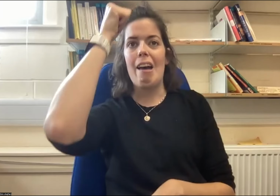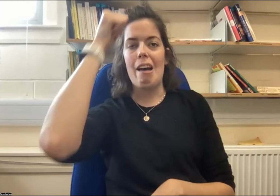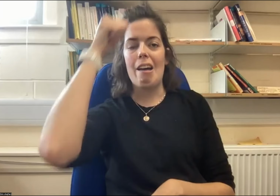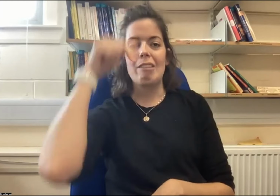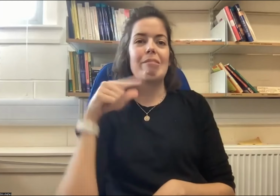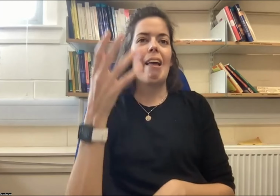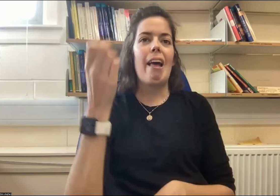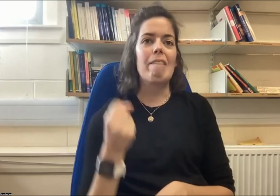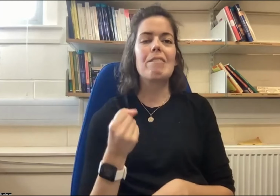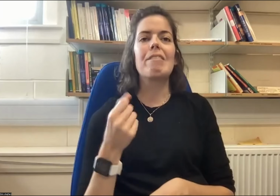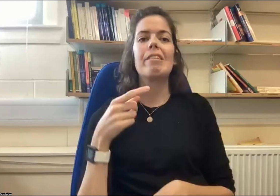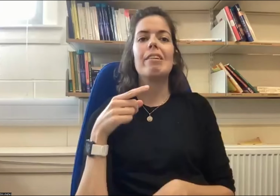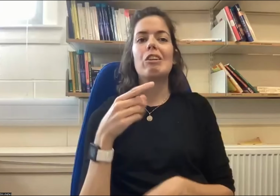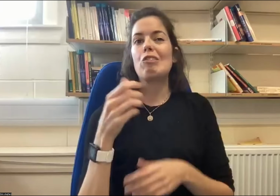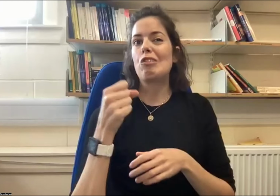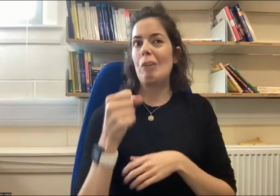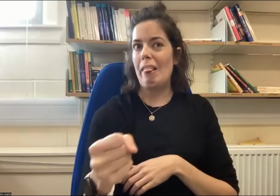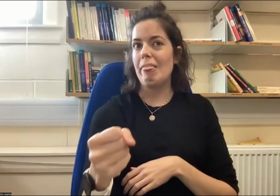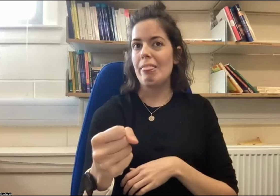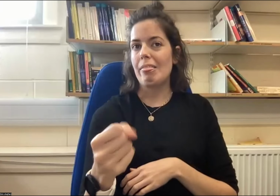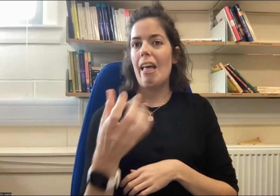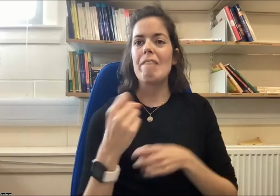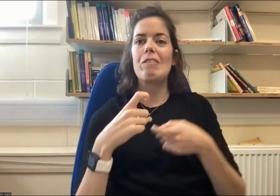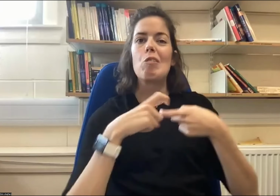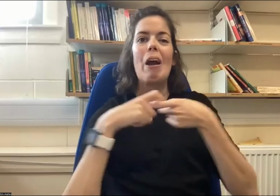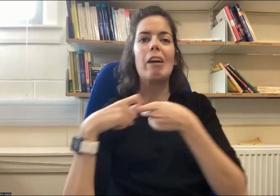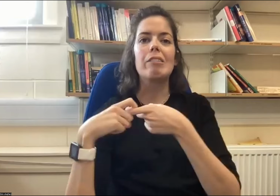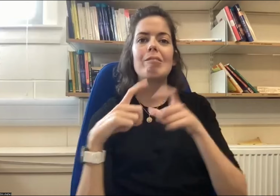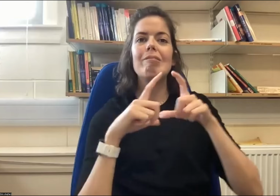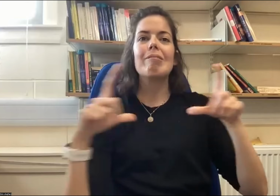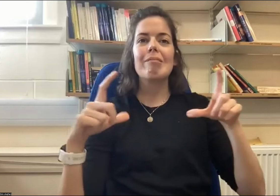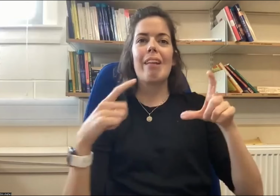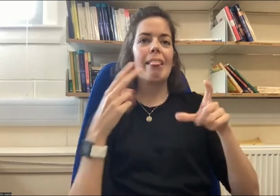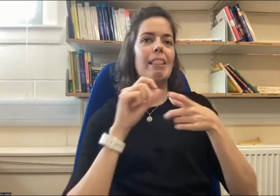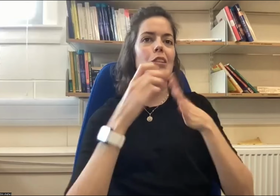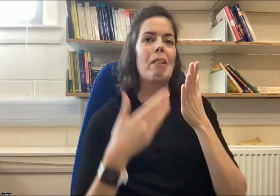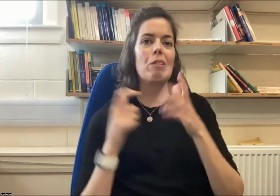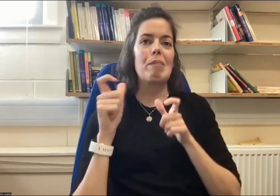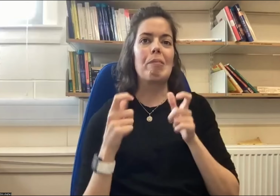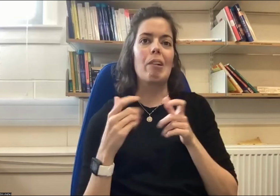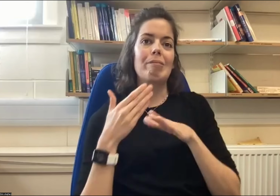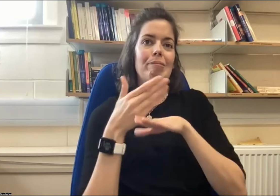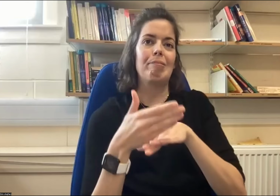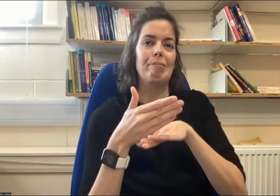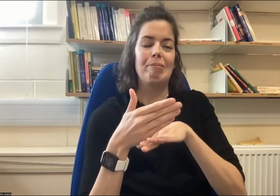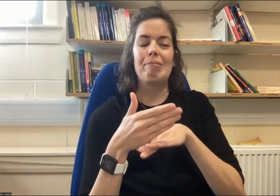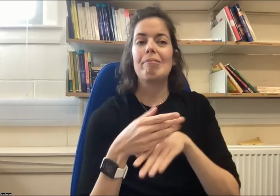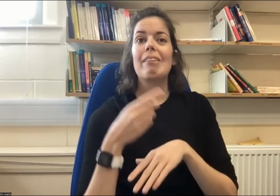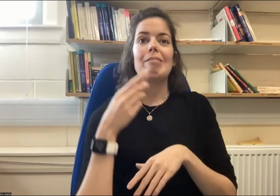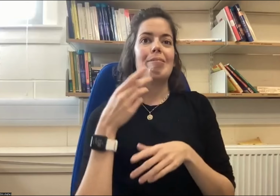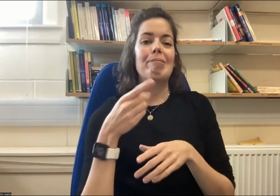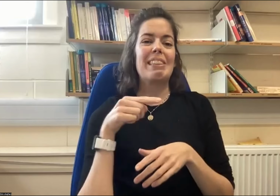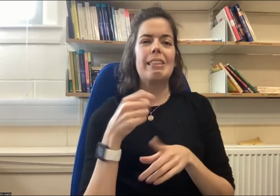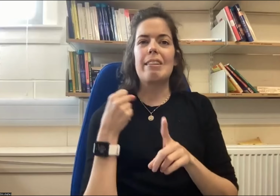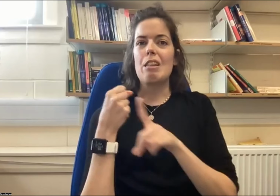shows, and I mean, Annalise's research in India has shown that, for example, in the Indian trains, there were disability